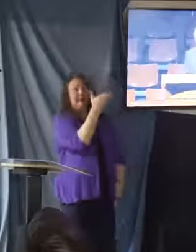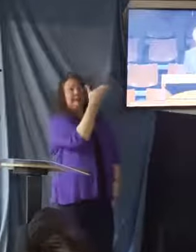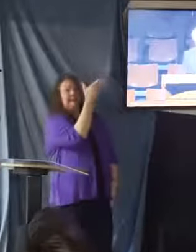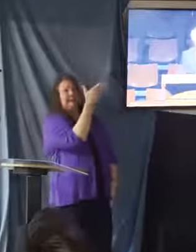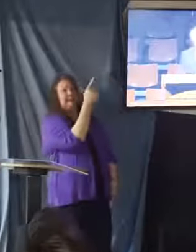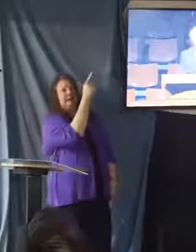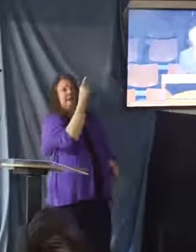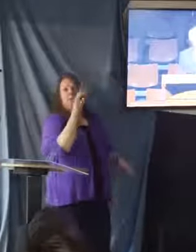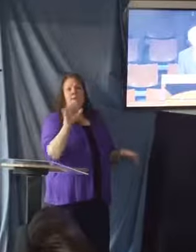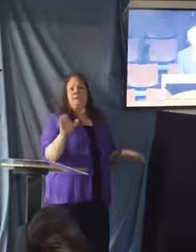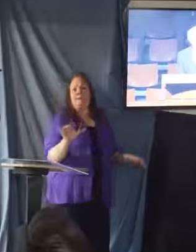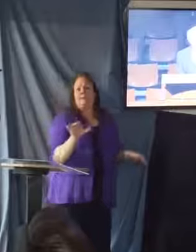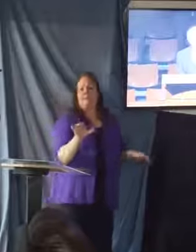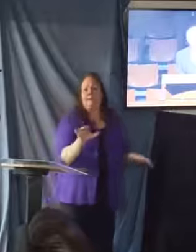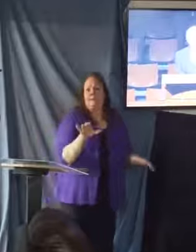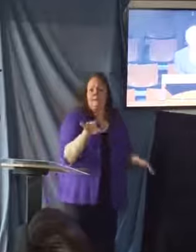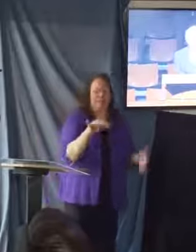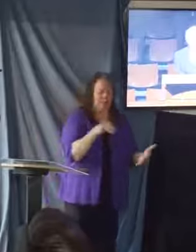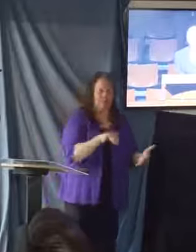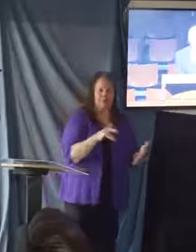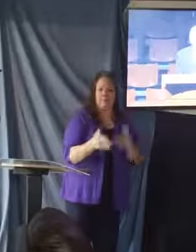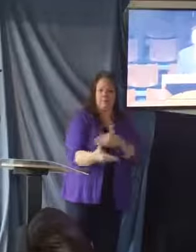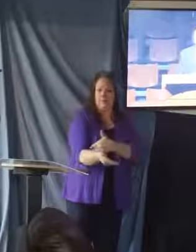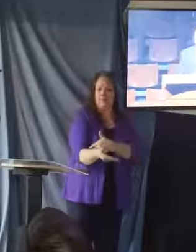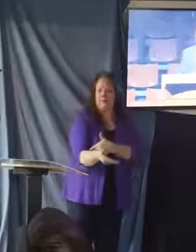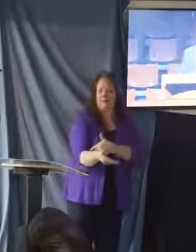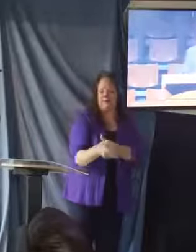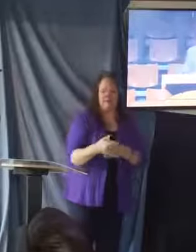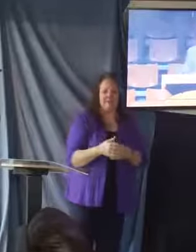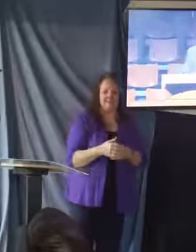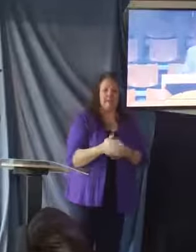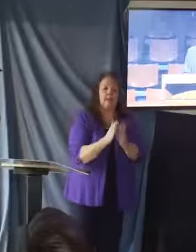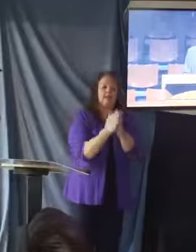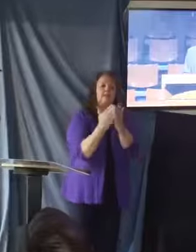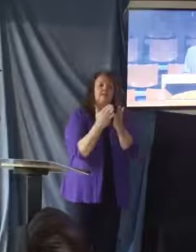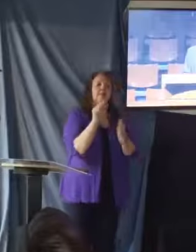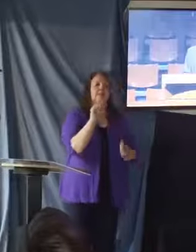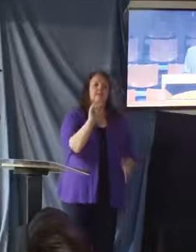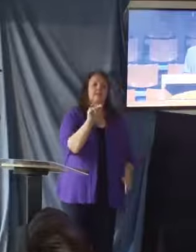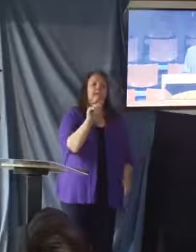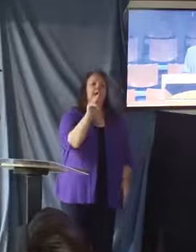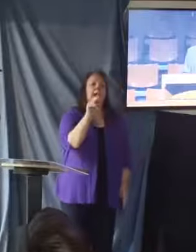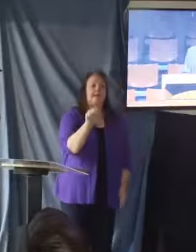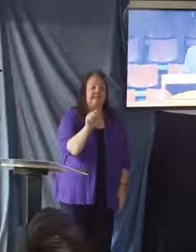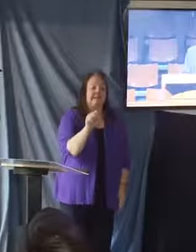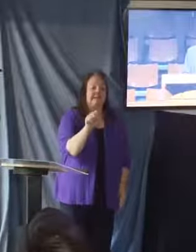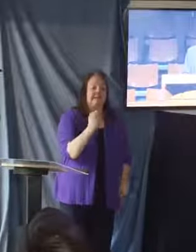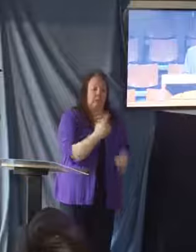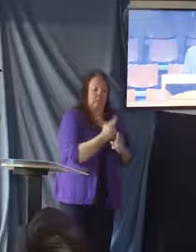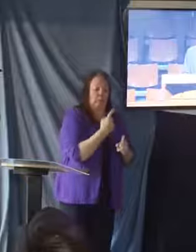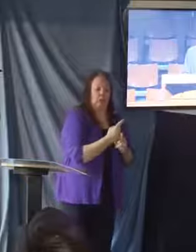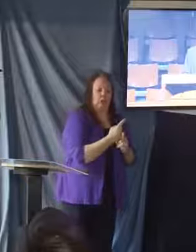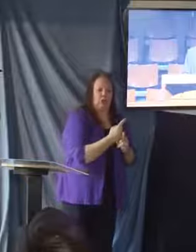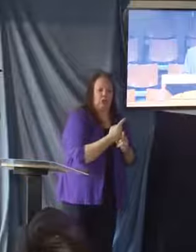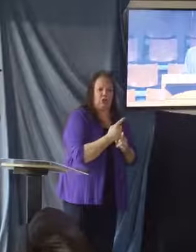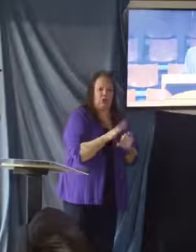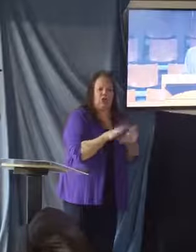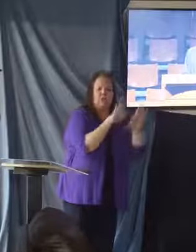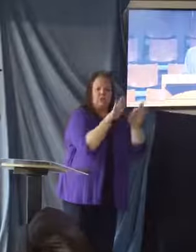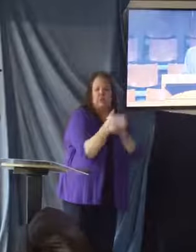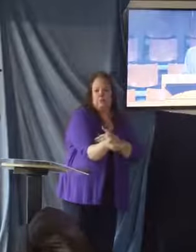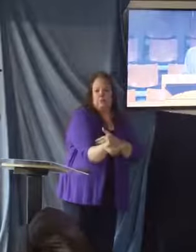and what he has done. And that's what we're going to look at together today. We're in the book of Titus in our regular studies on Sunday